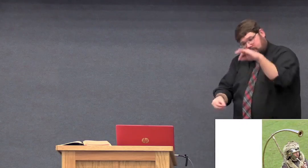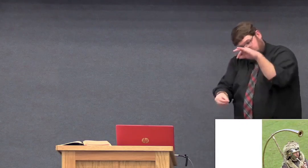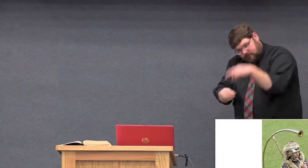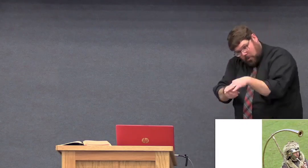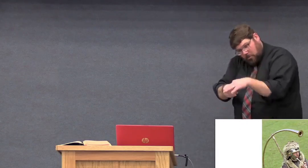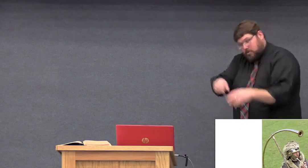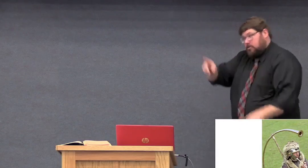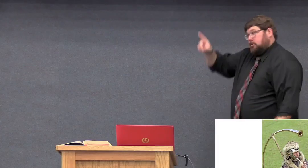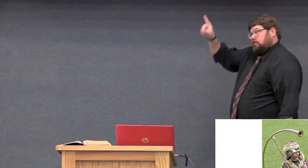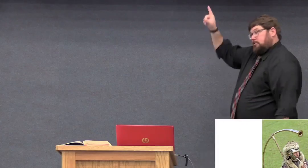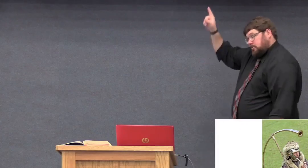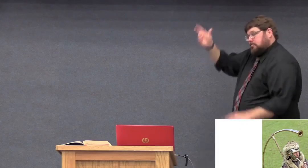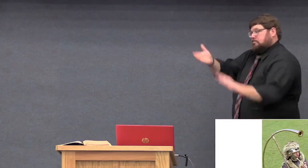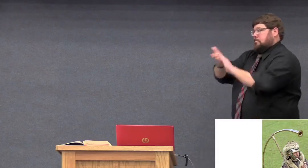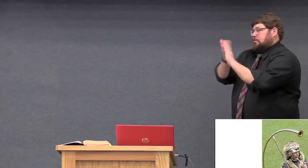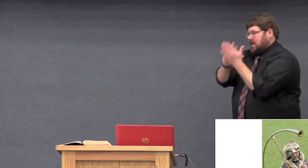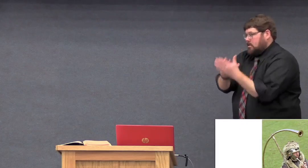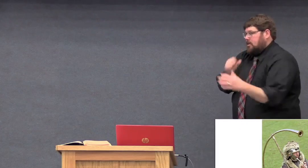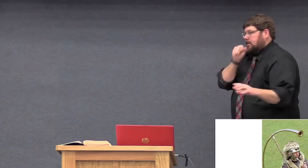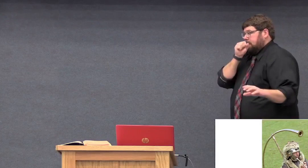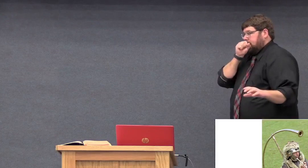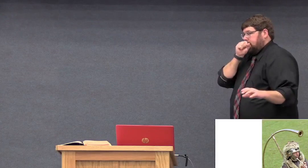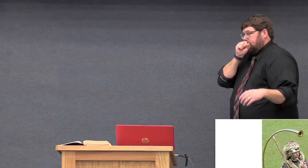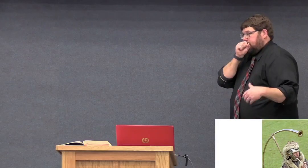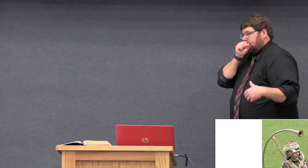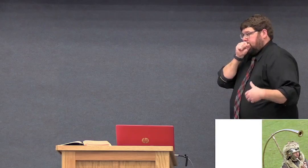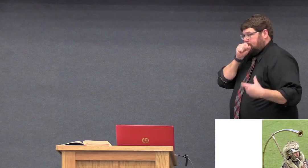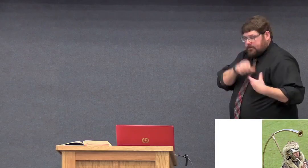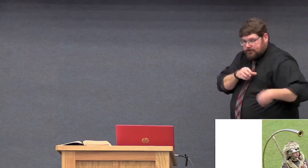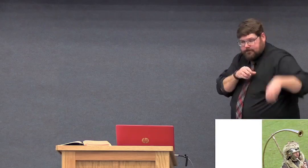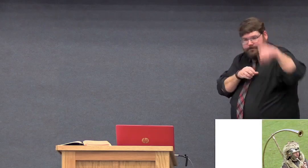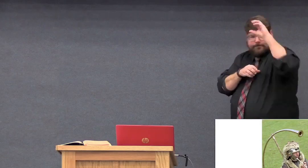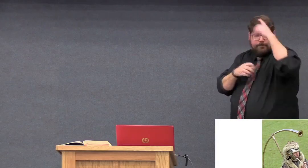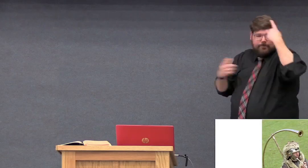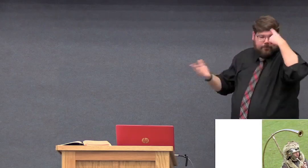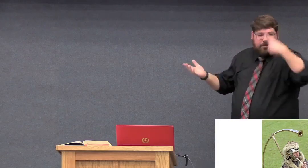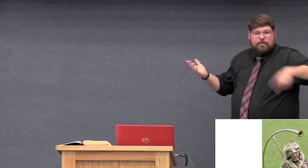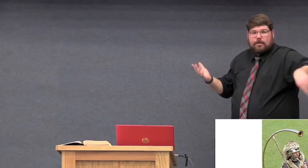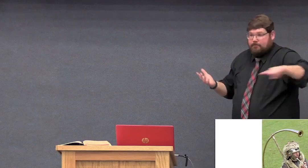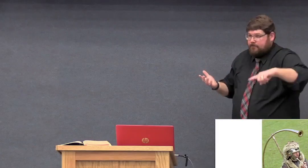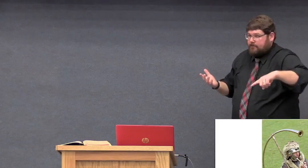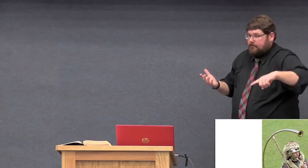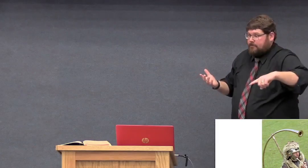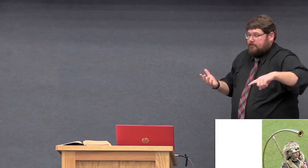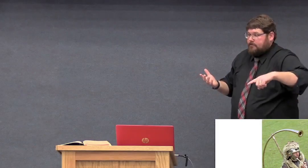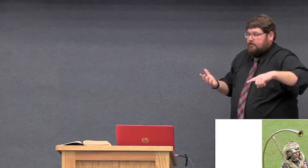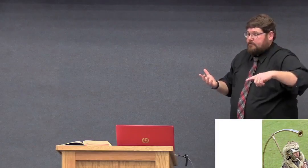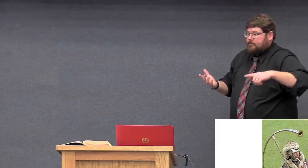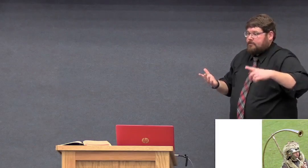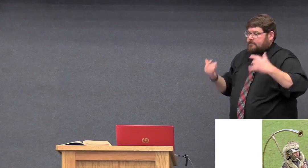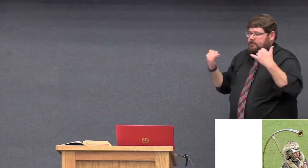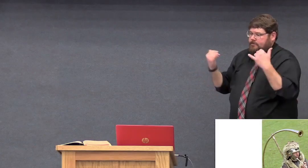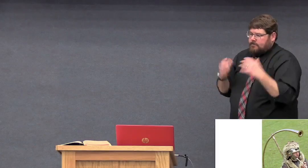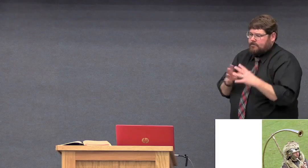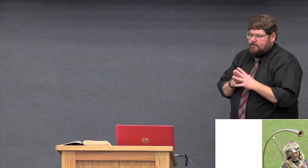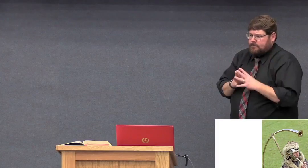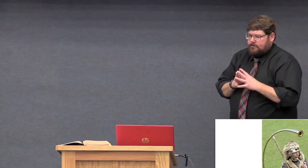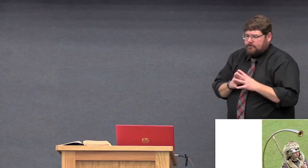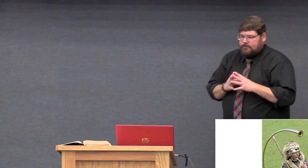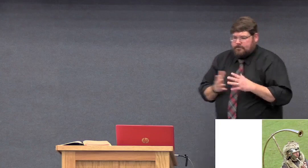him, but fellow soldiers would vote about who is trusted enough to have this job, who is going to sound